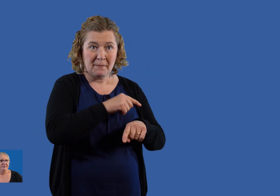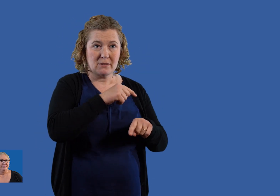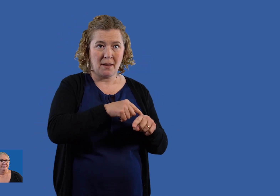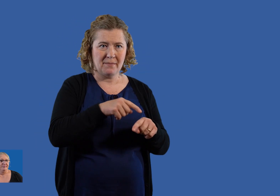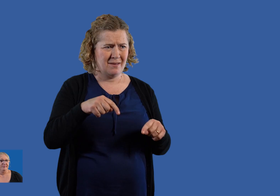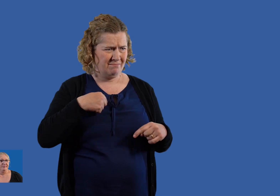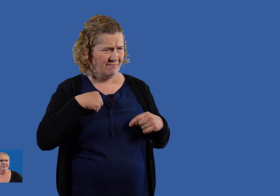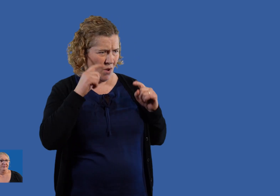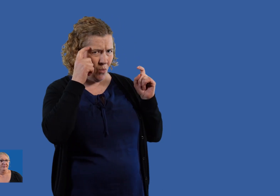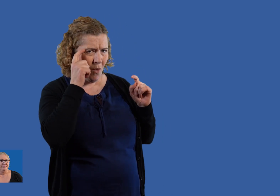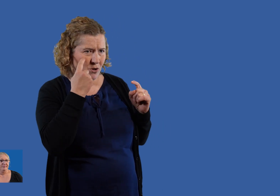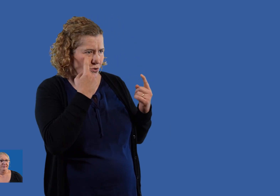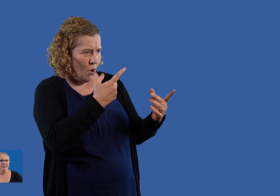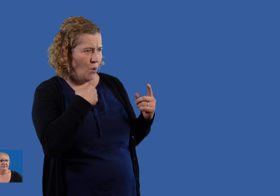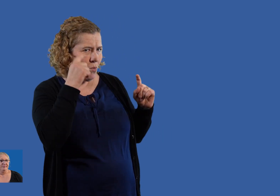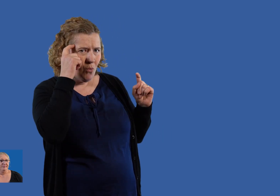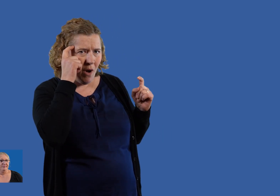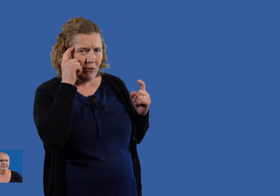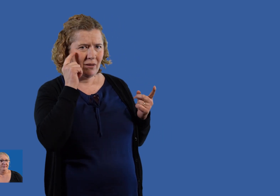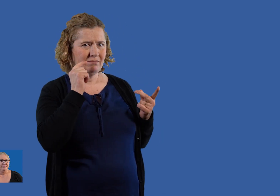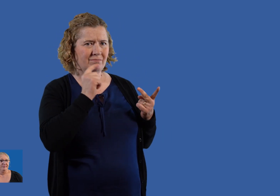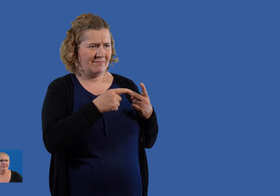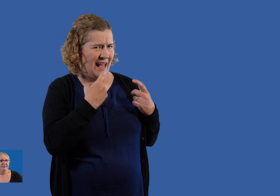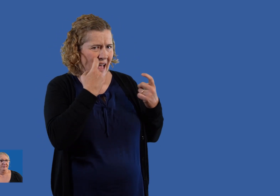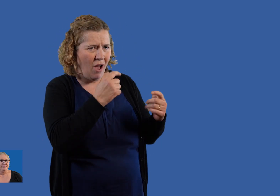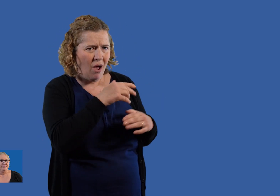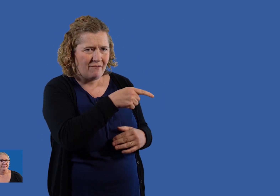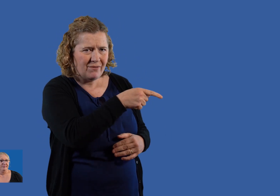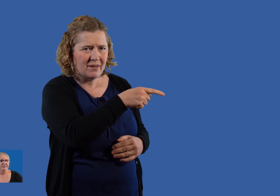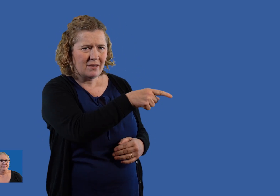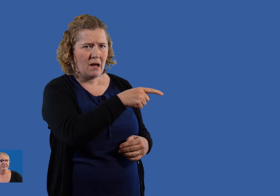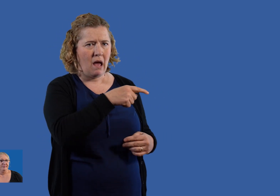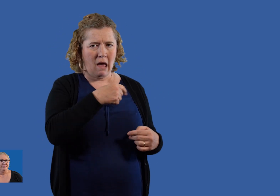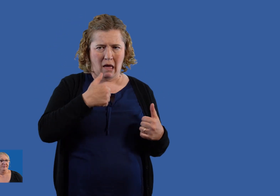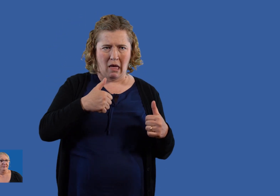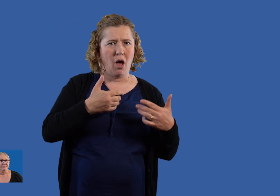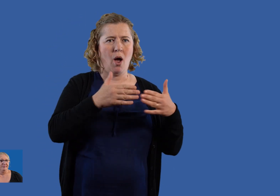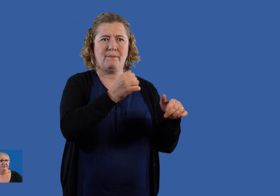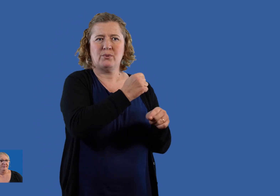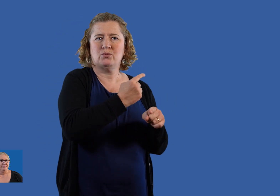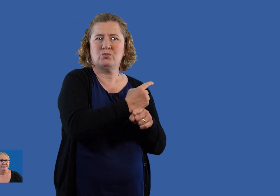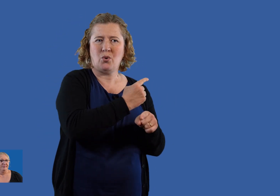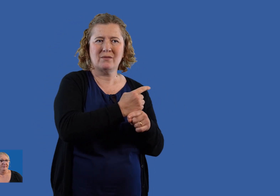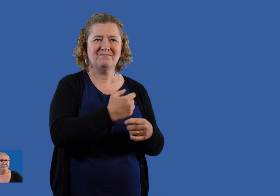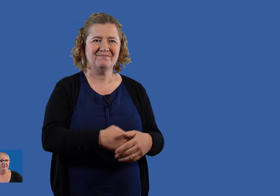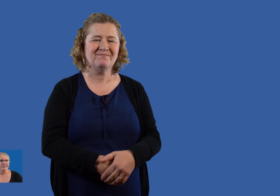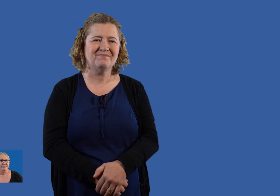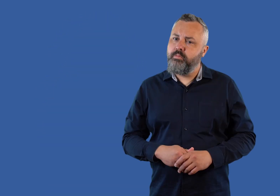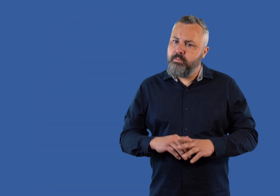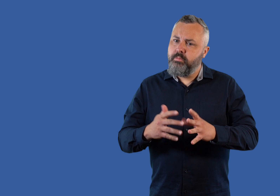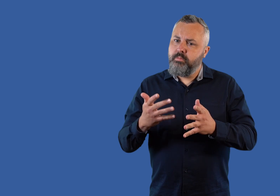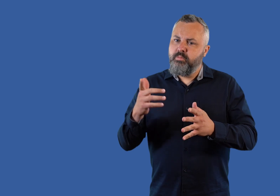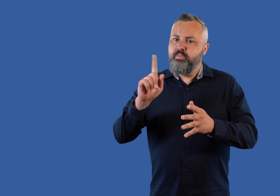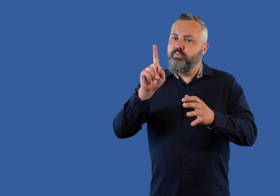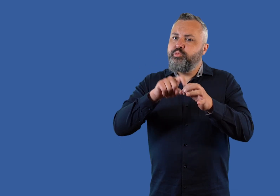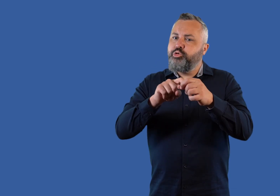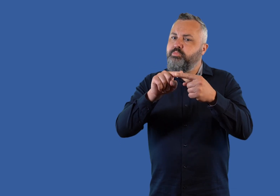same time they'll see that you are worried, care about them because you are talking to them about their problems. Okay, so what are